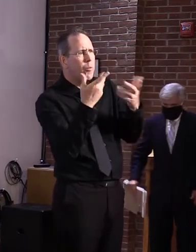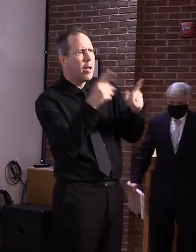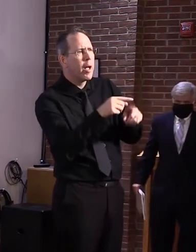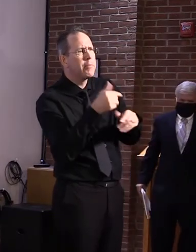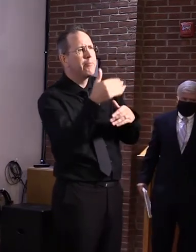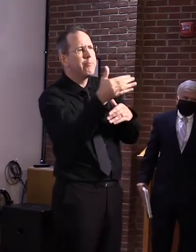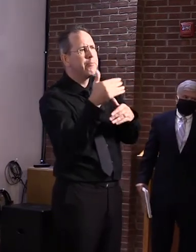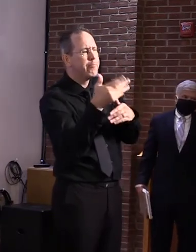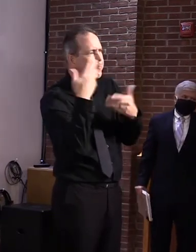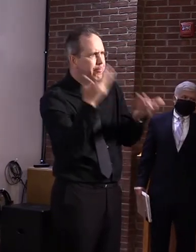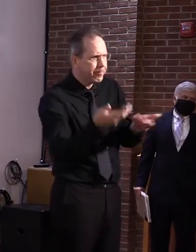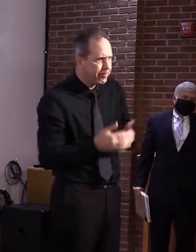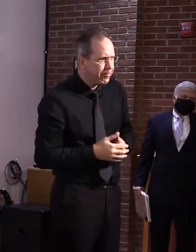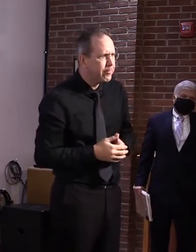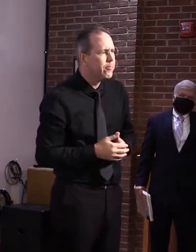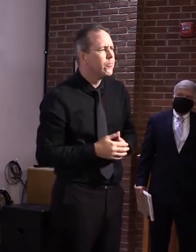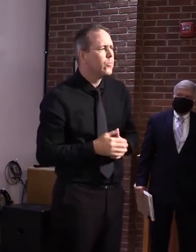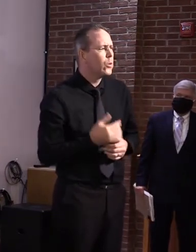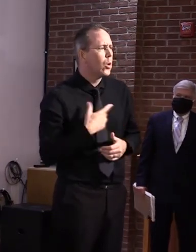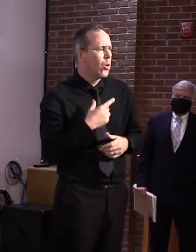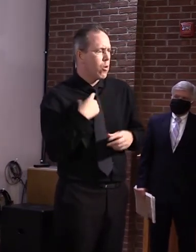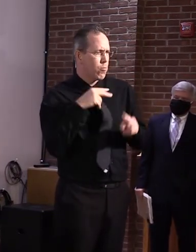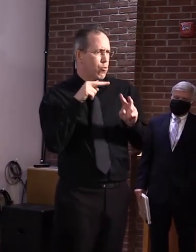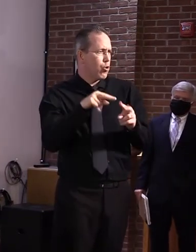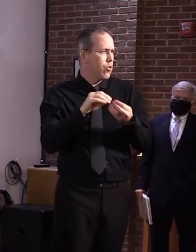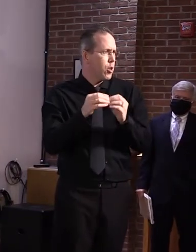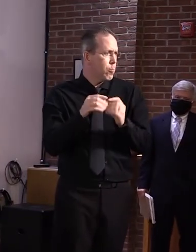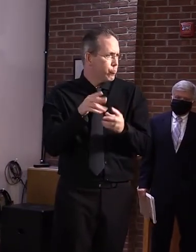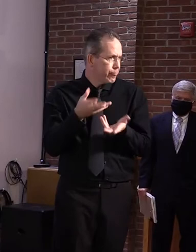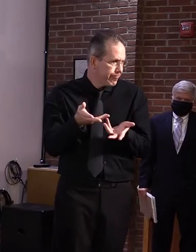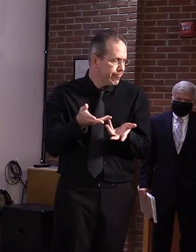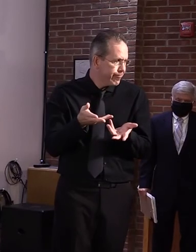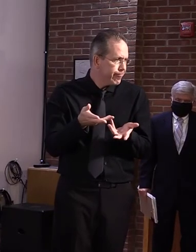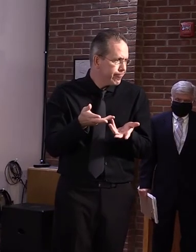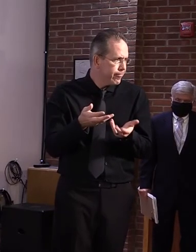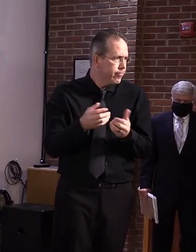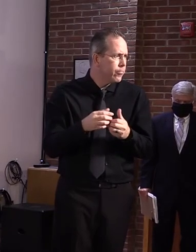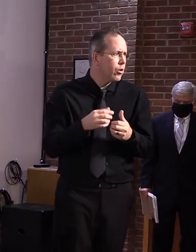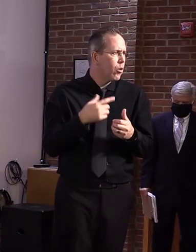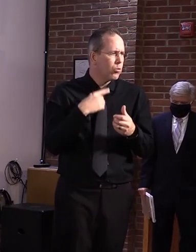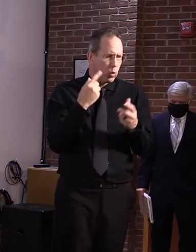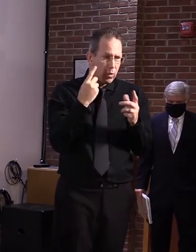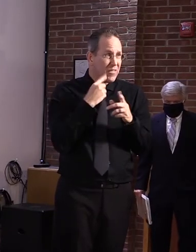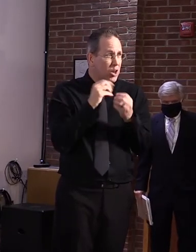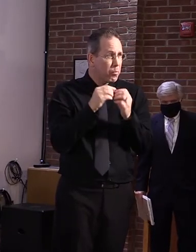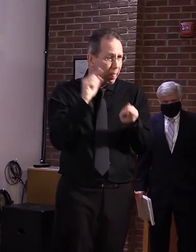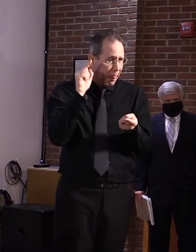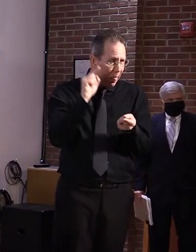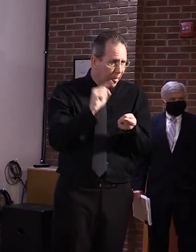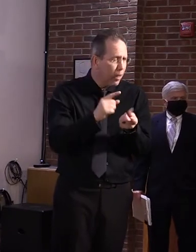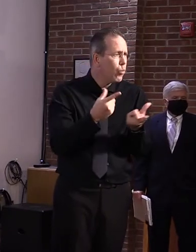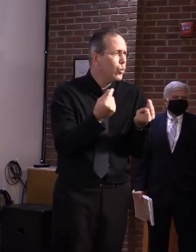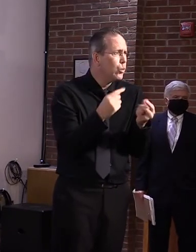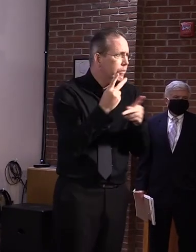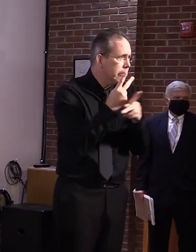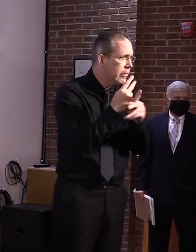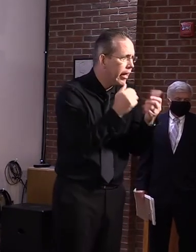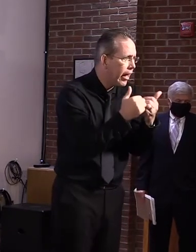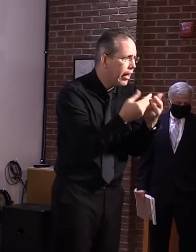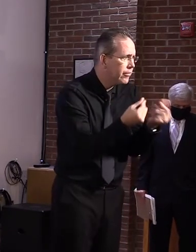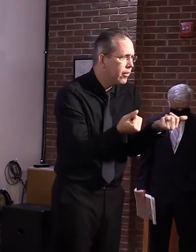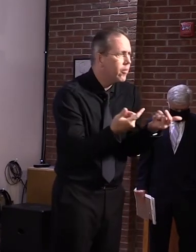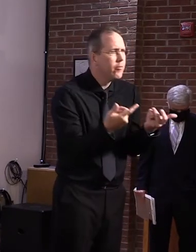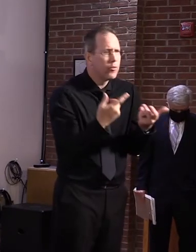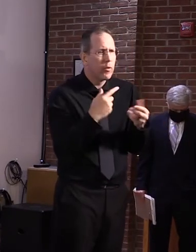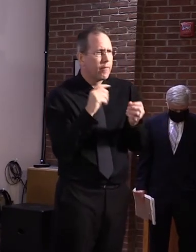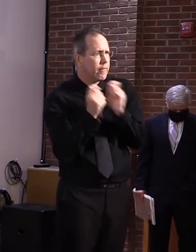the guidance and seeing, you know, what we will do with that. No decisions